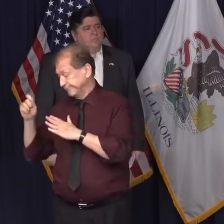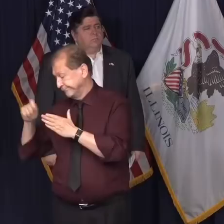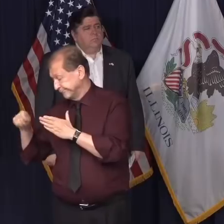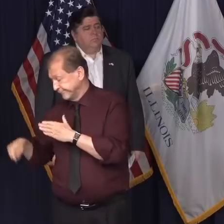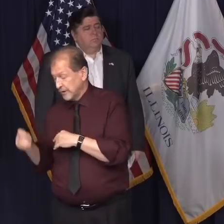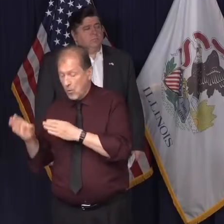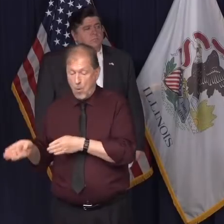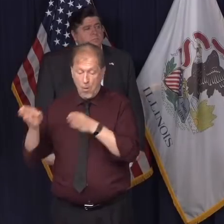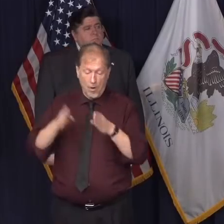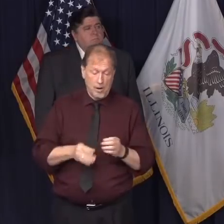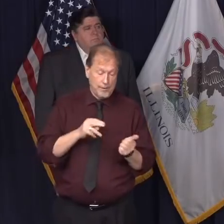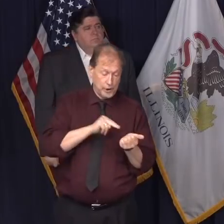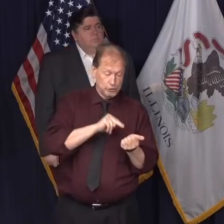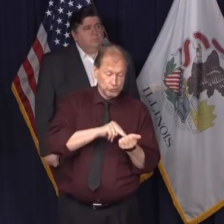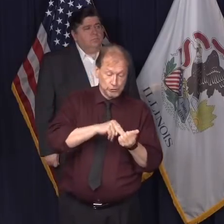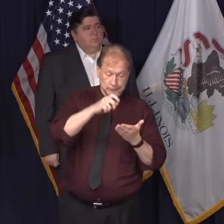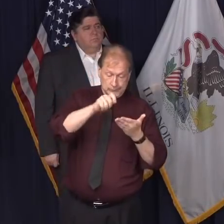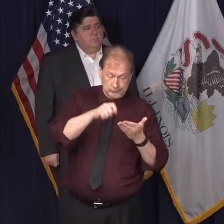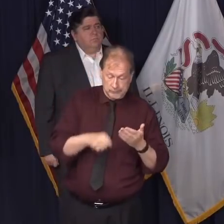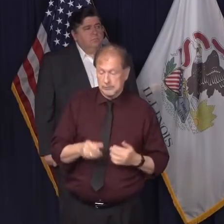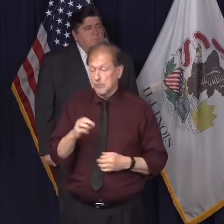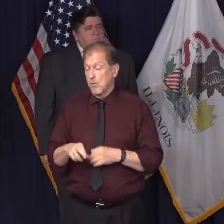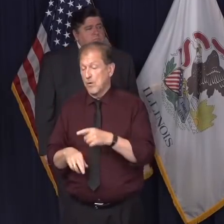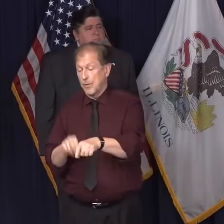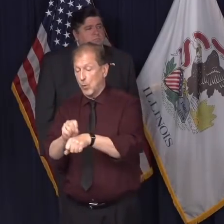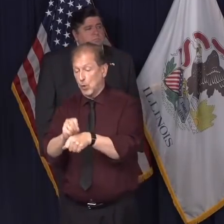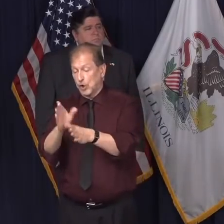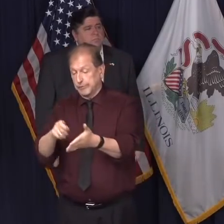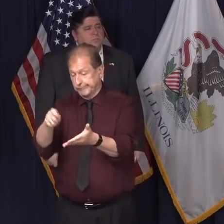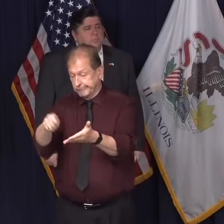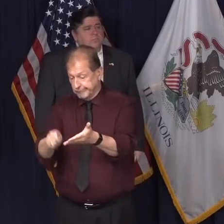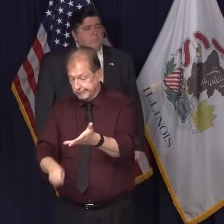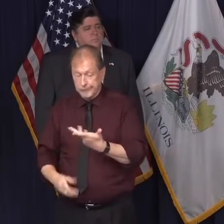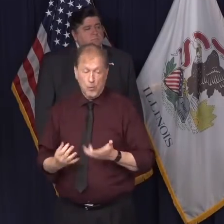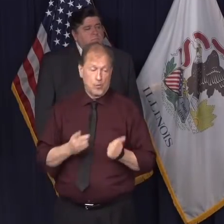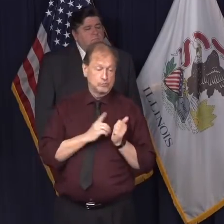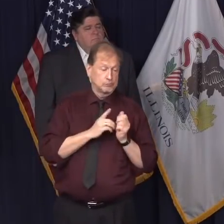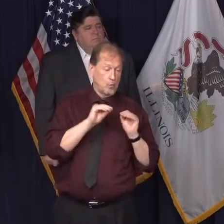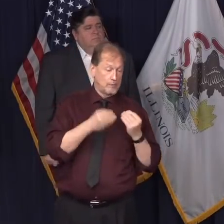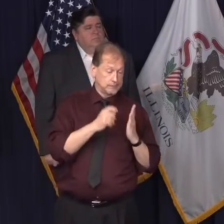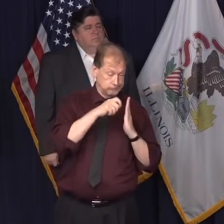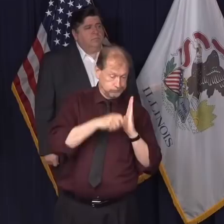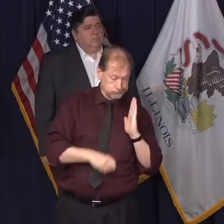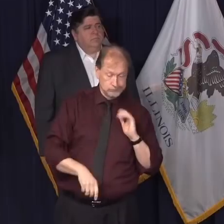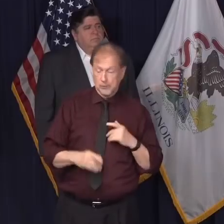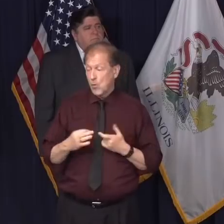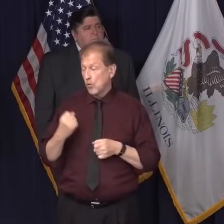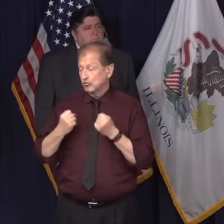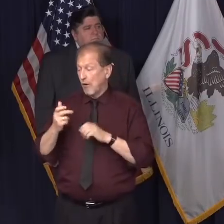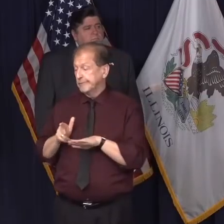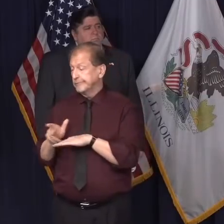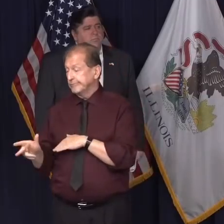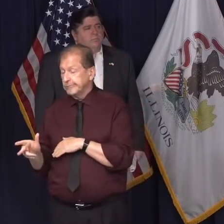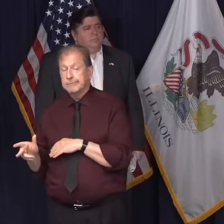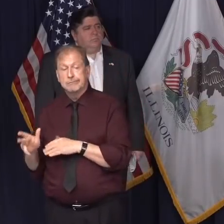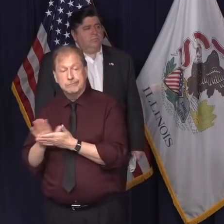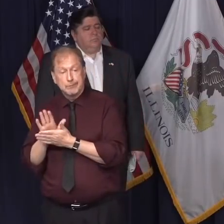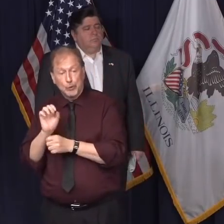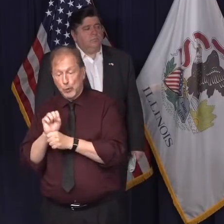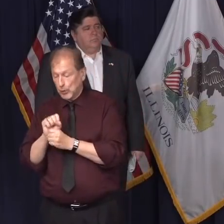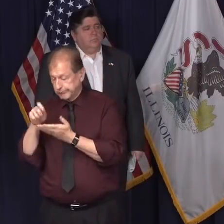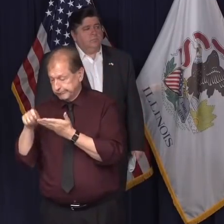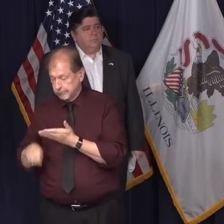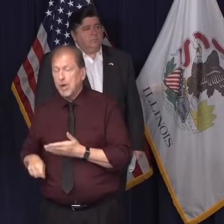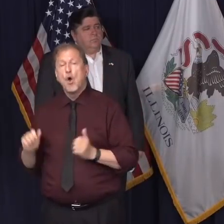healthcare professional that's assisting with papers being filled out, whether it's in a doctor's office or it's in the drive-through sites, like everything that's